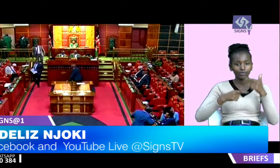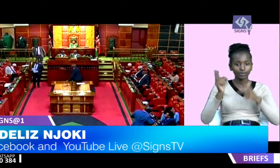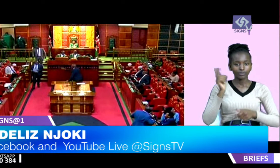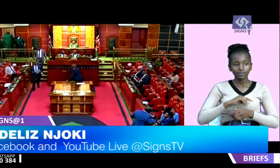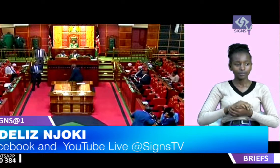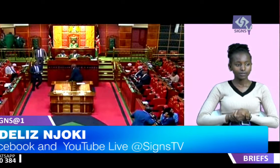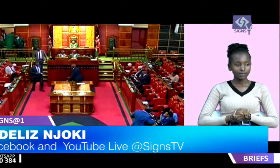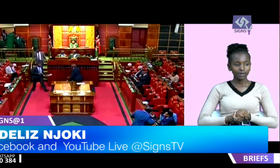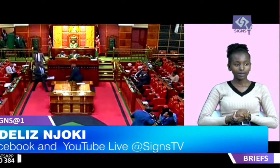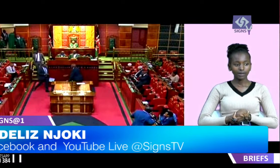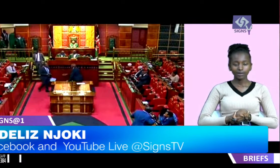Next order.